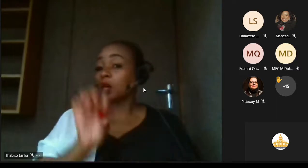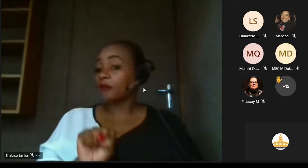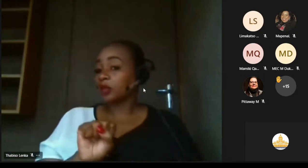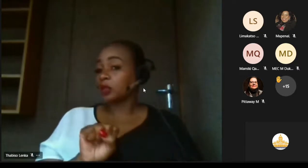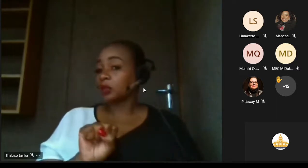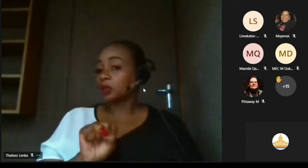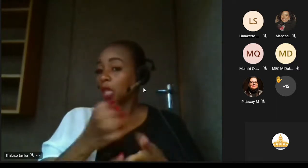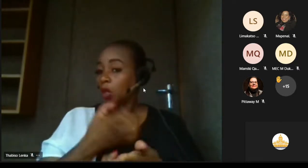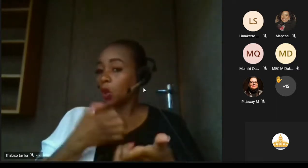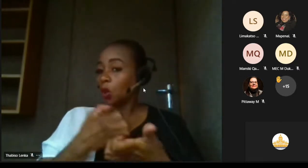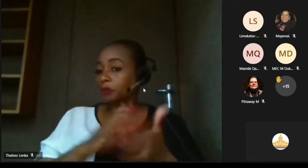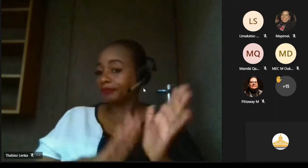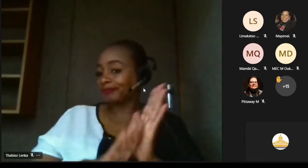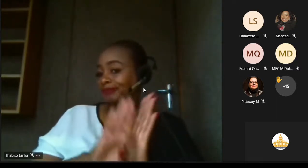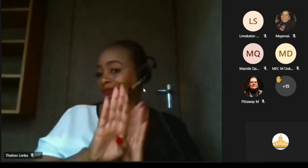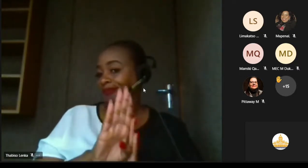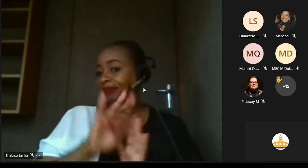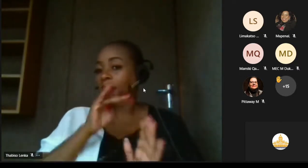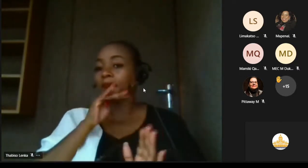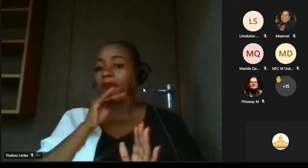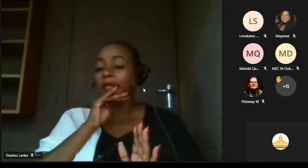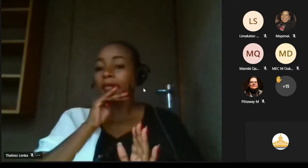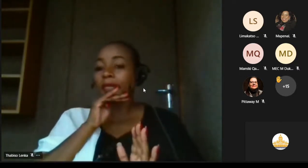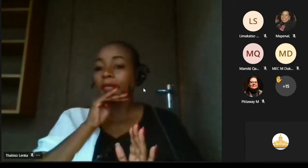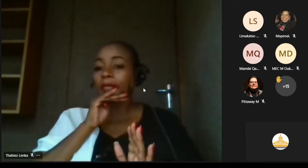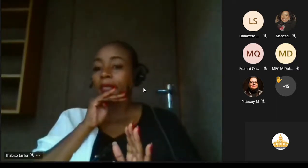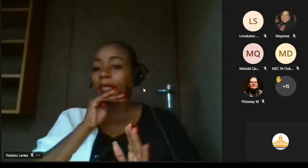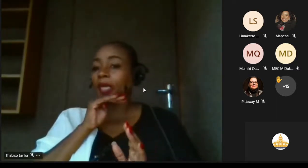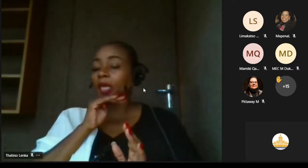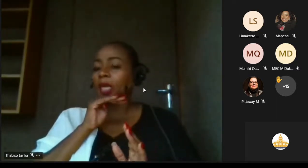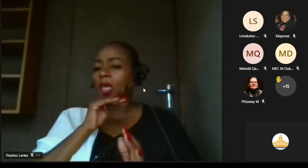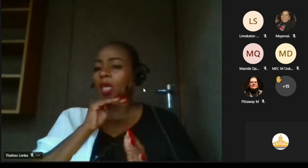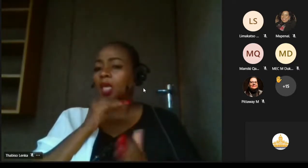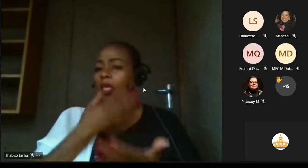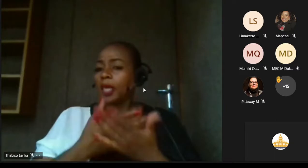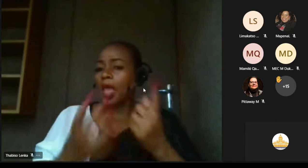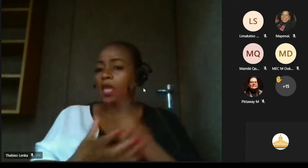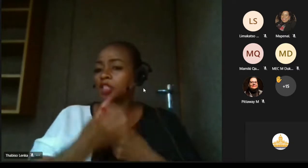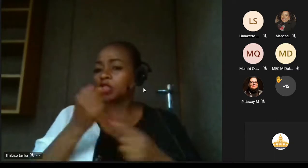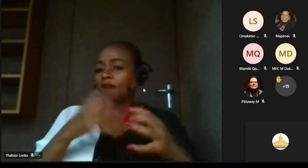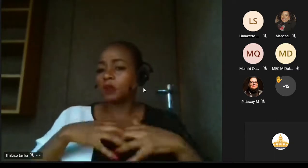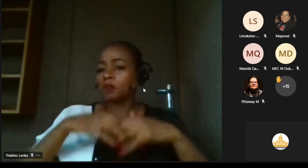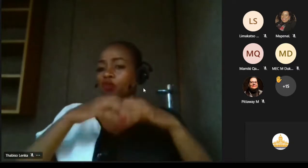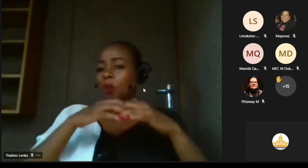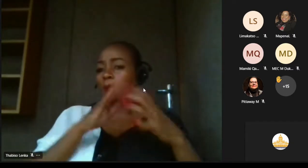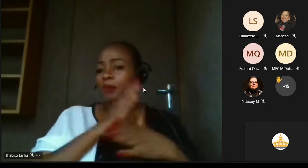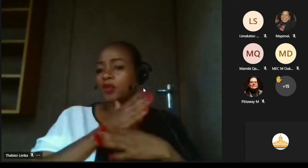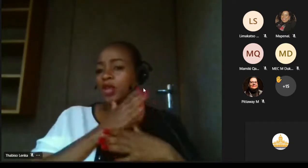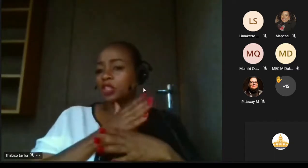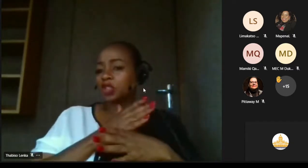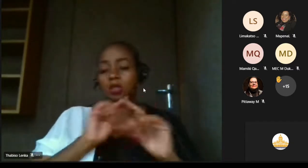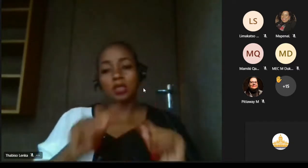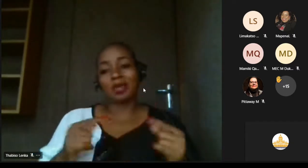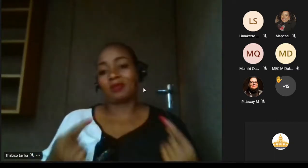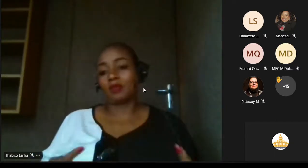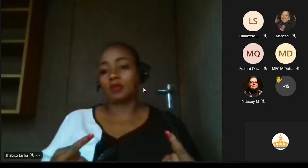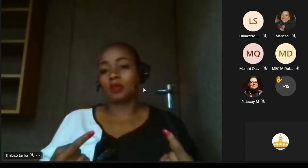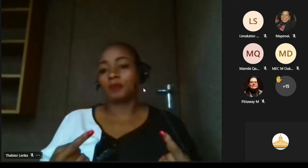South Africa's economic growth has not translated into adequate job creation, and the economy remains vulnerable to external